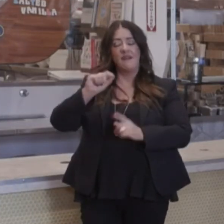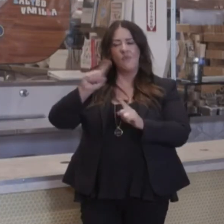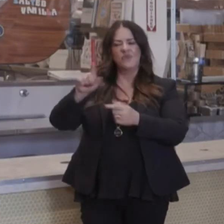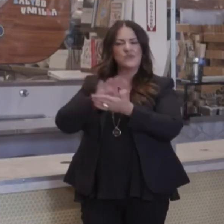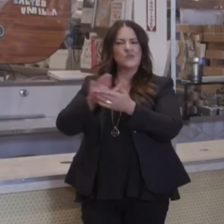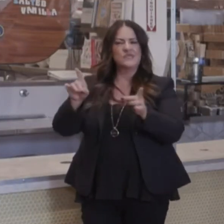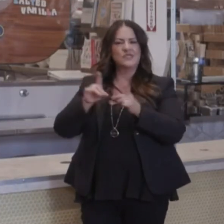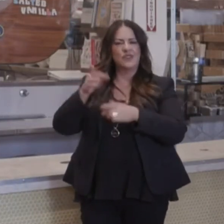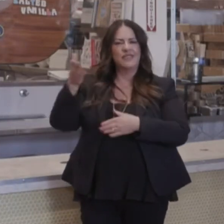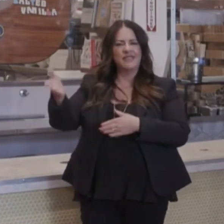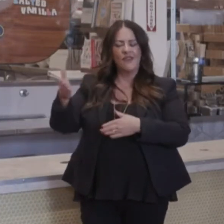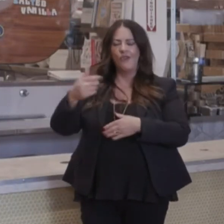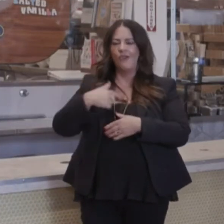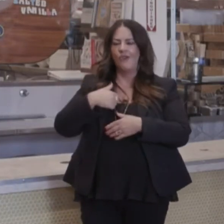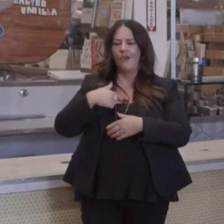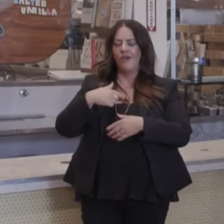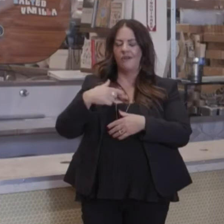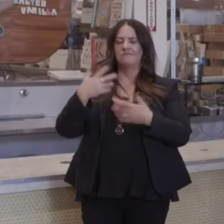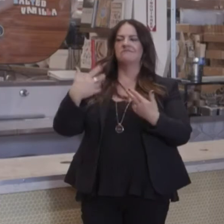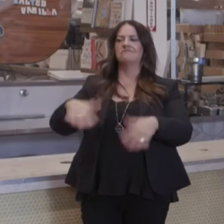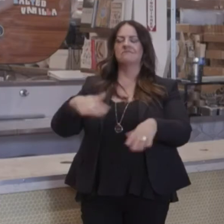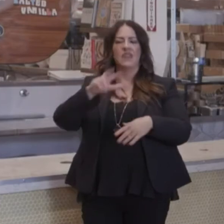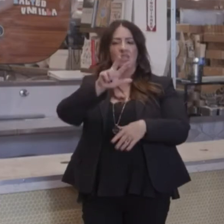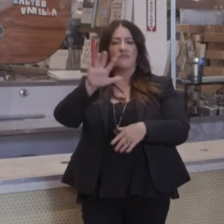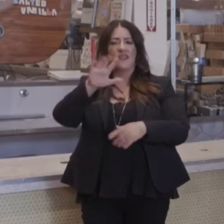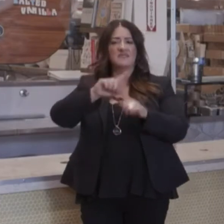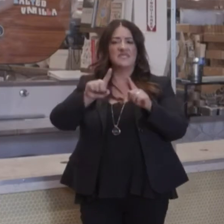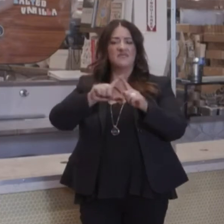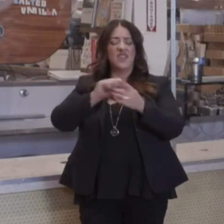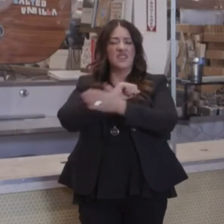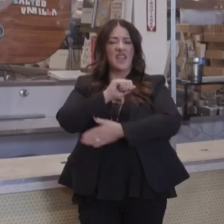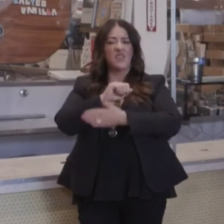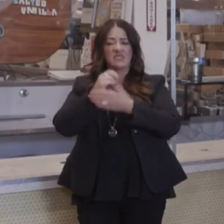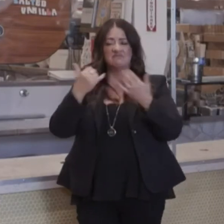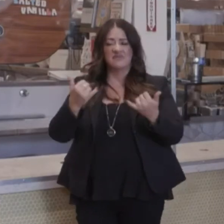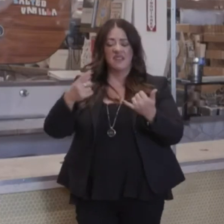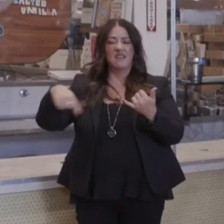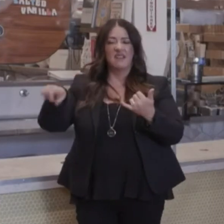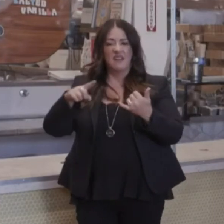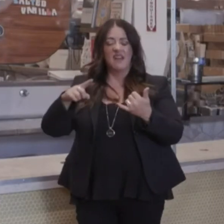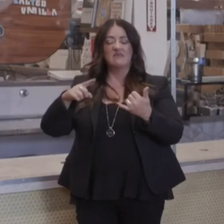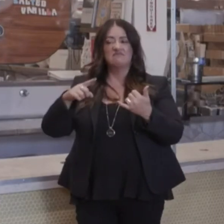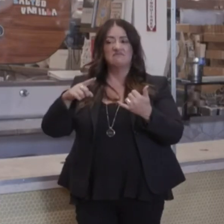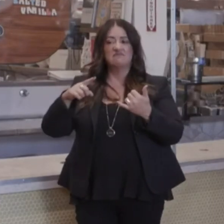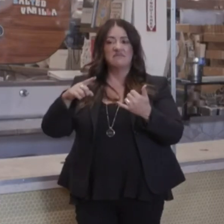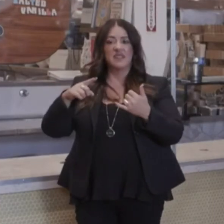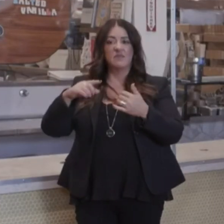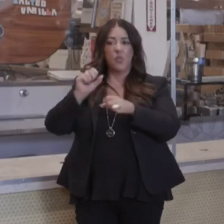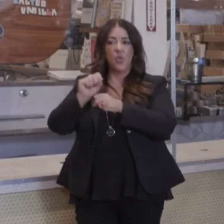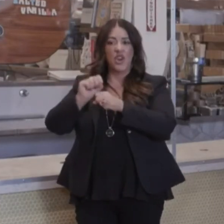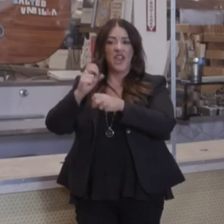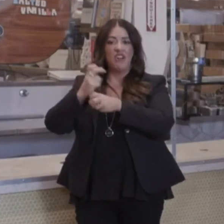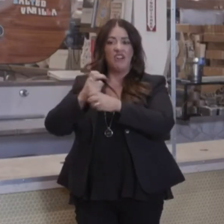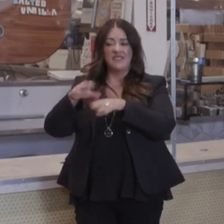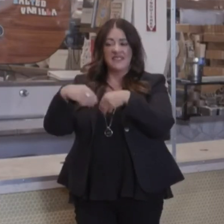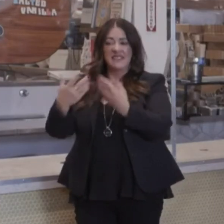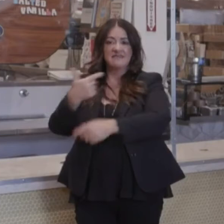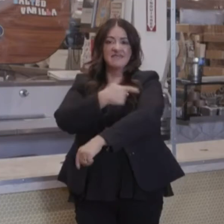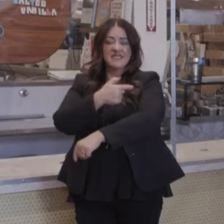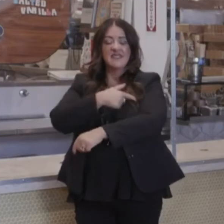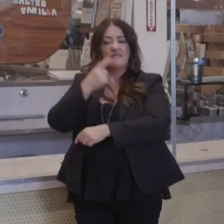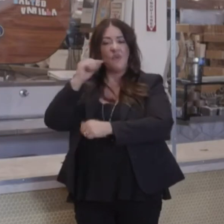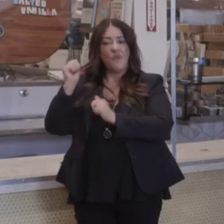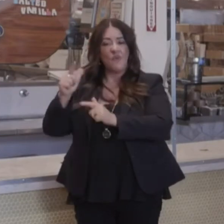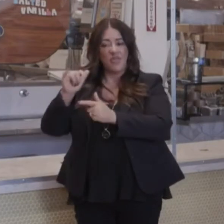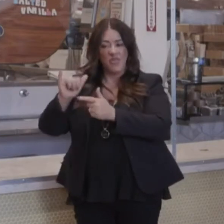Unified, watching 35 counties now have proactively been vaccinating our teachers, have been for weeks and weeks and weeks. The